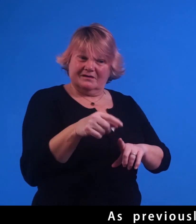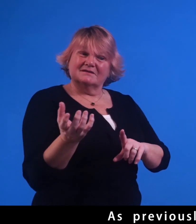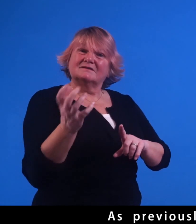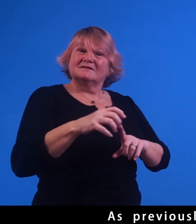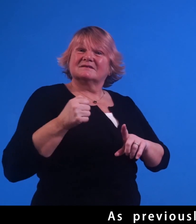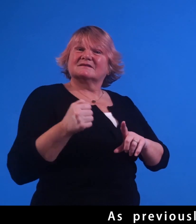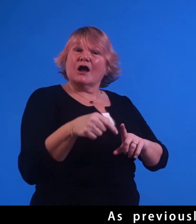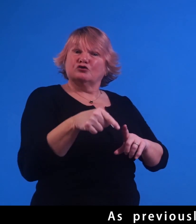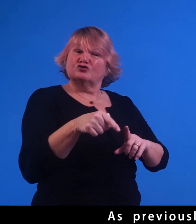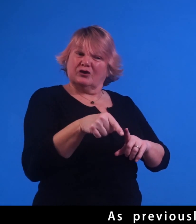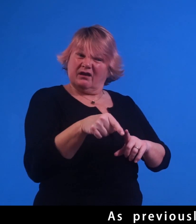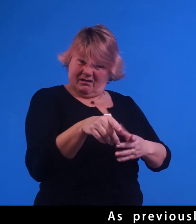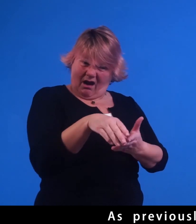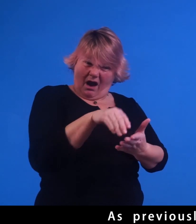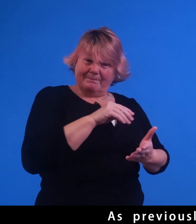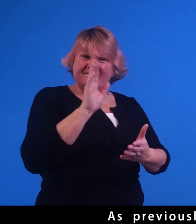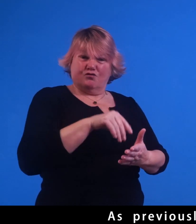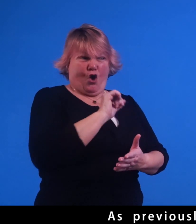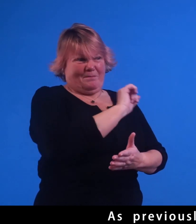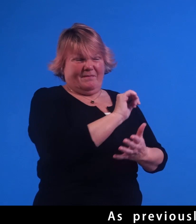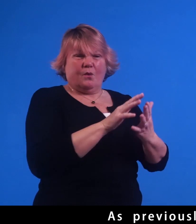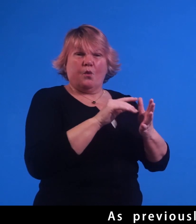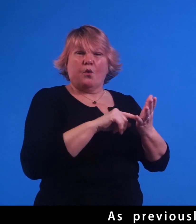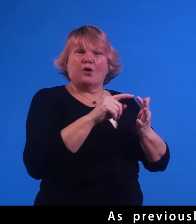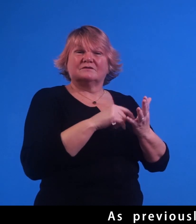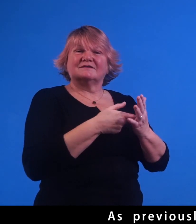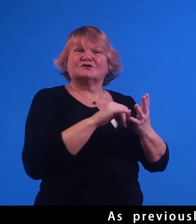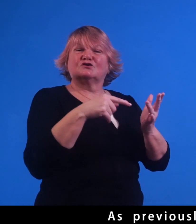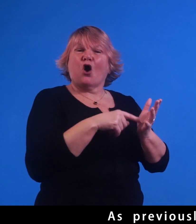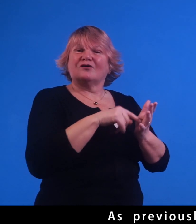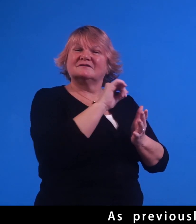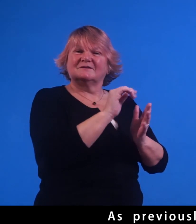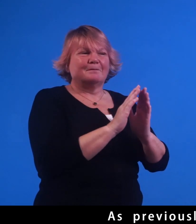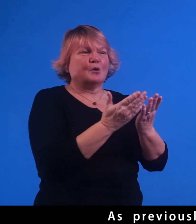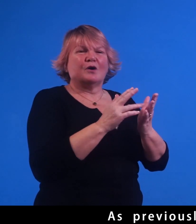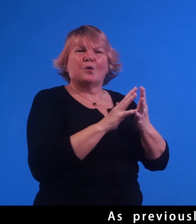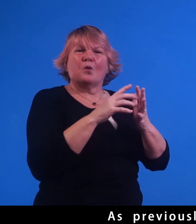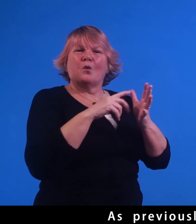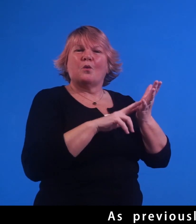As previously stated, the station was named after Scott's Waverley novels